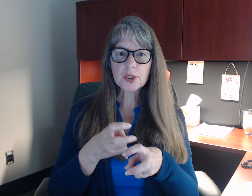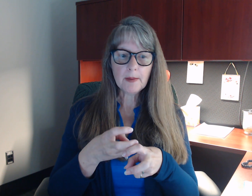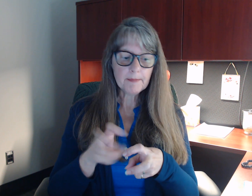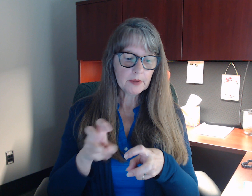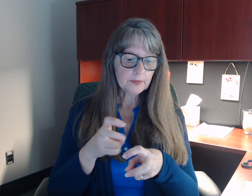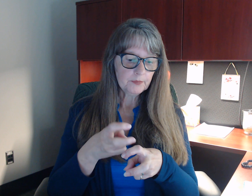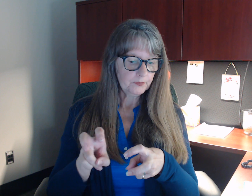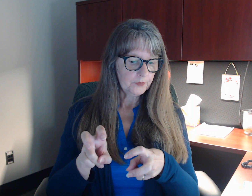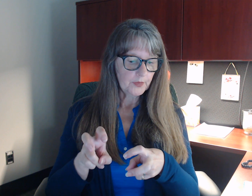hardship.